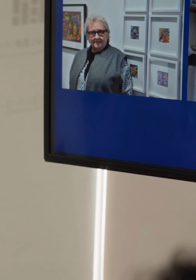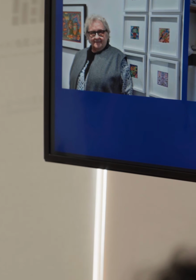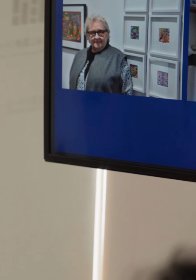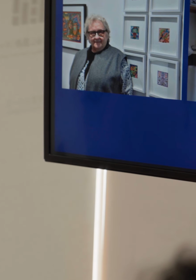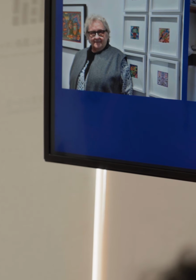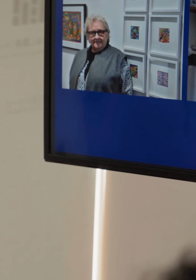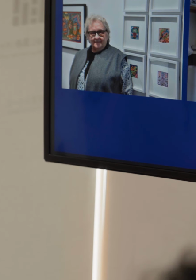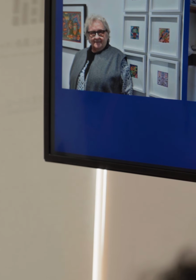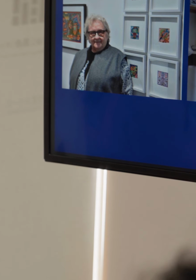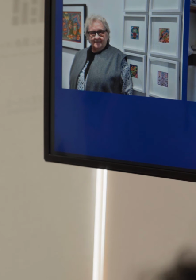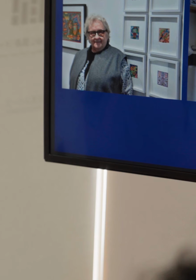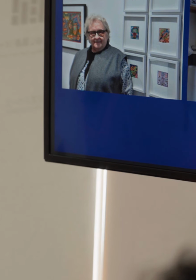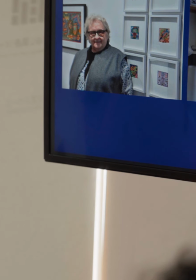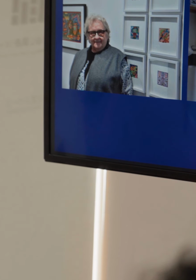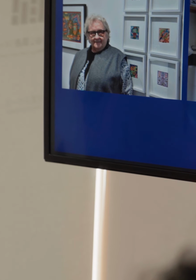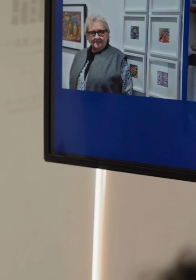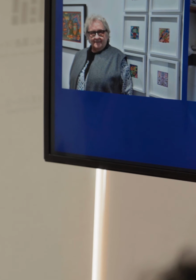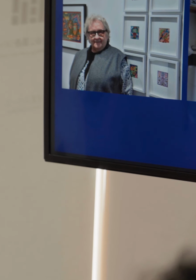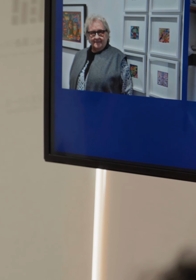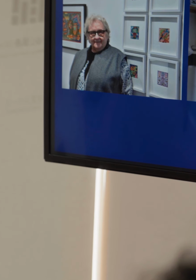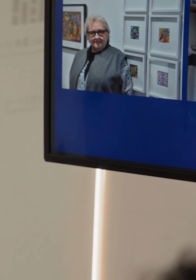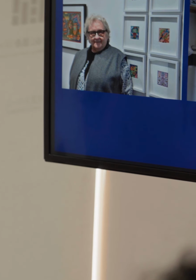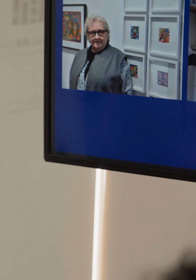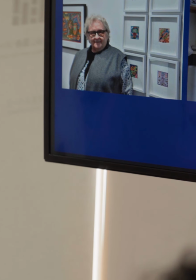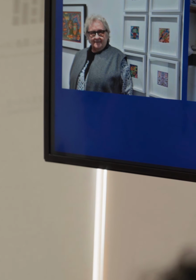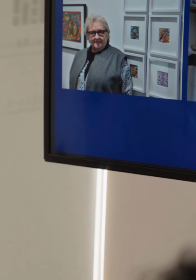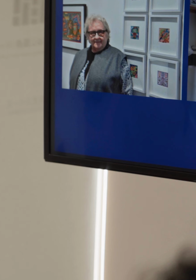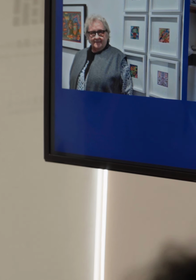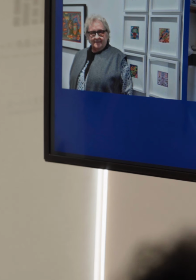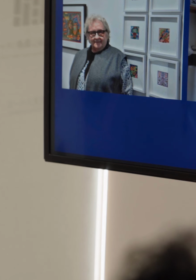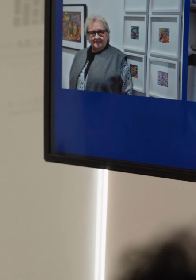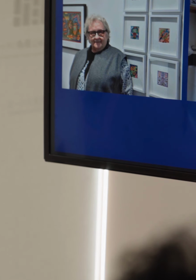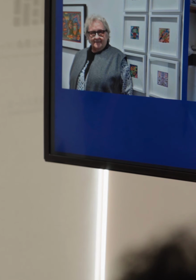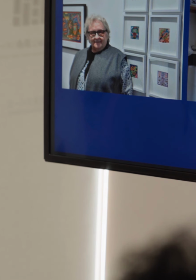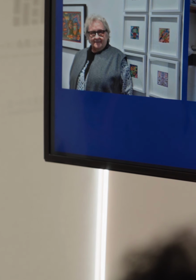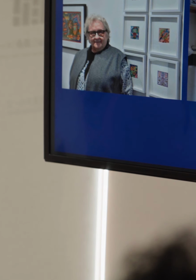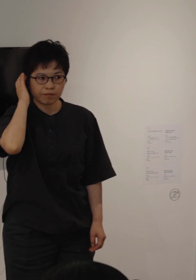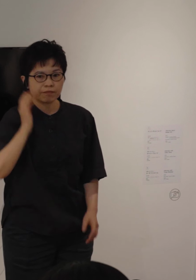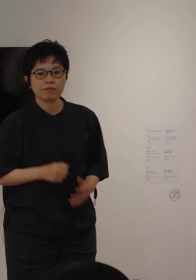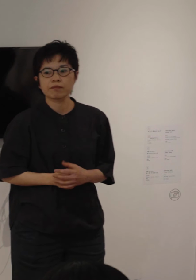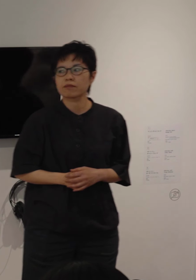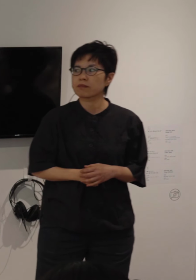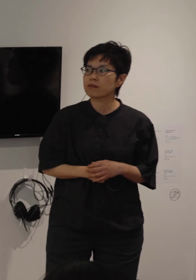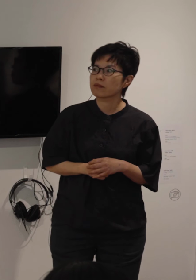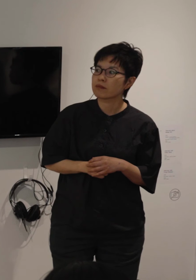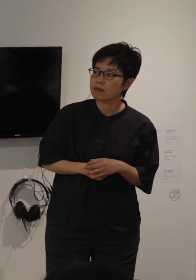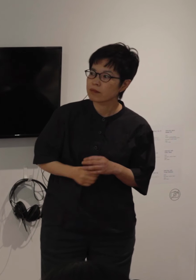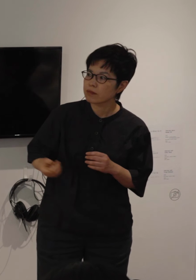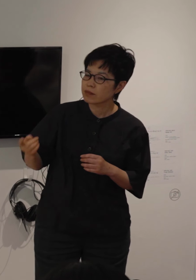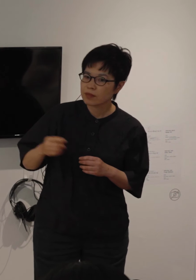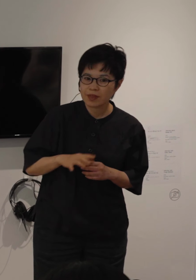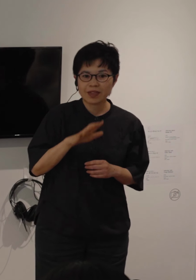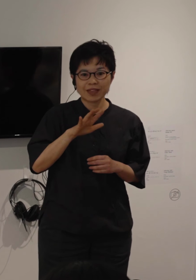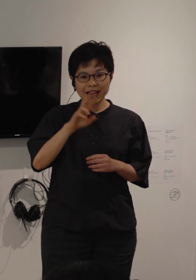he's learned himself how to make the work that he makes that you'll see in the exhibition today. Terence describes himself